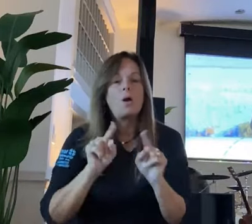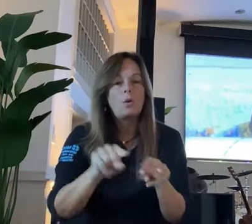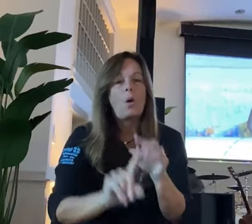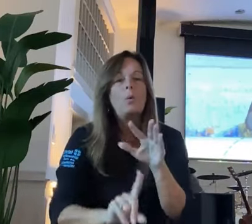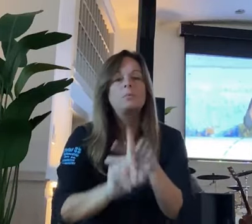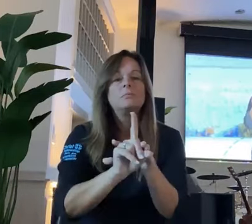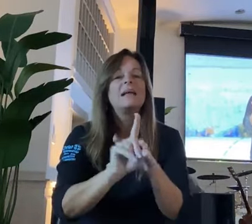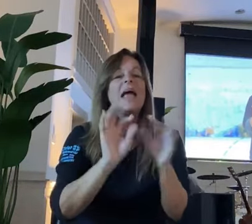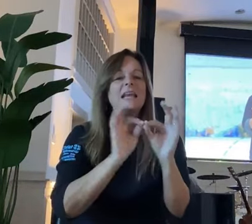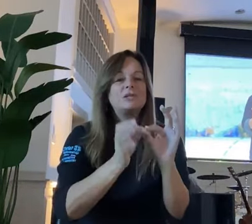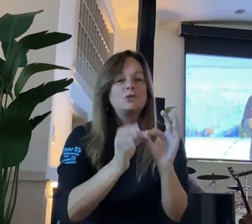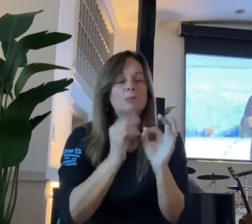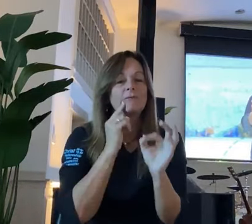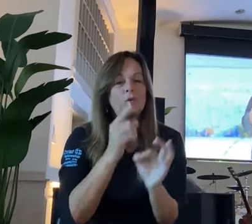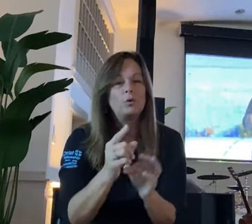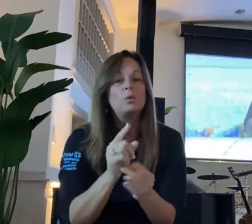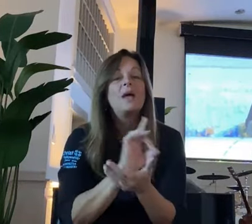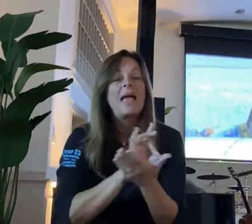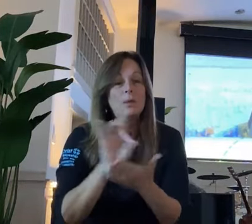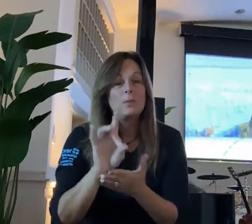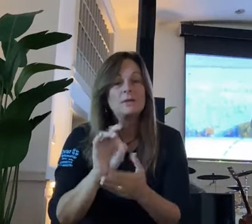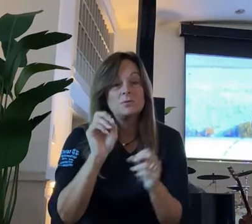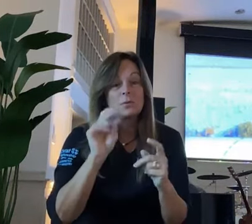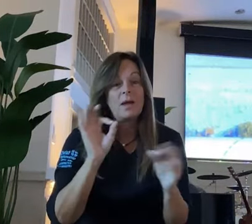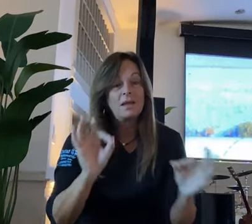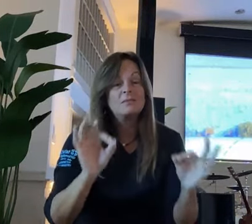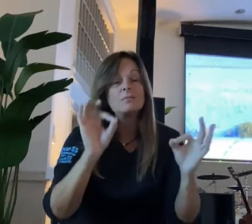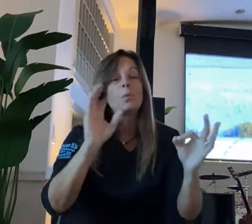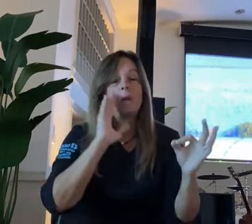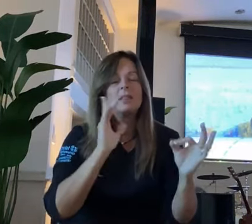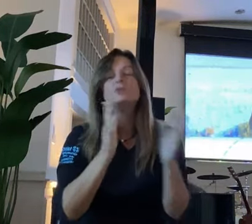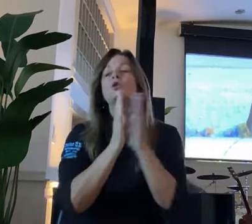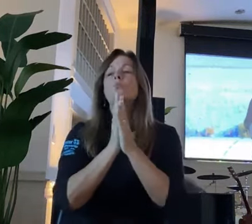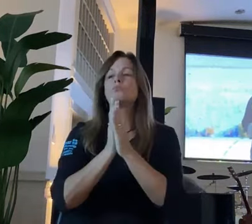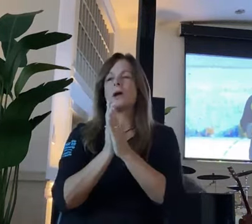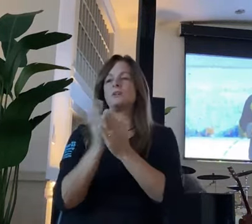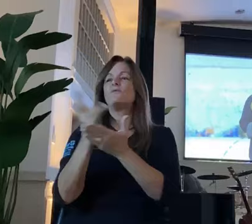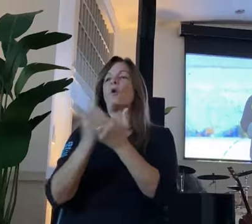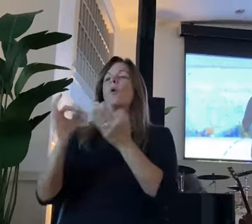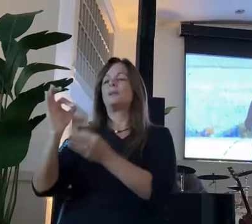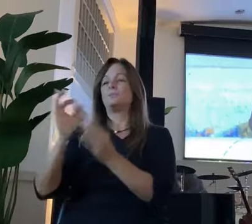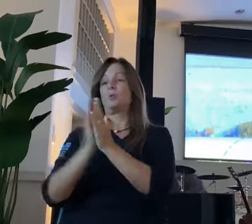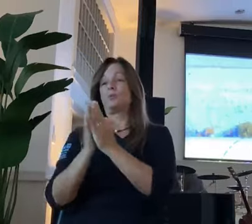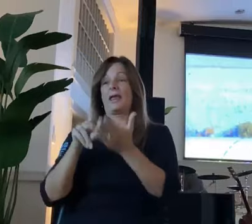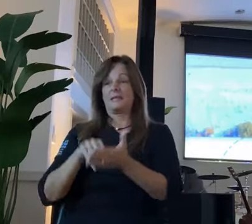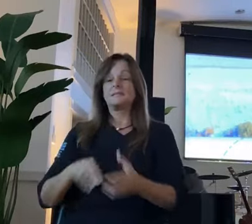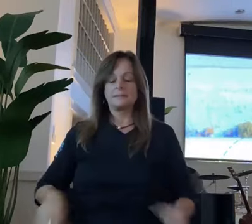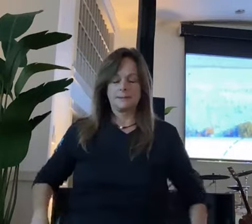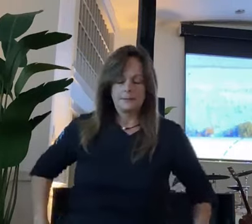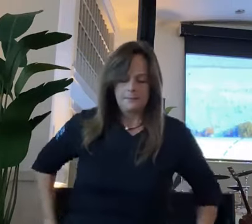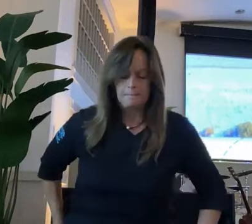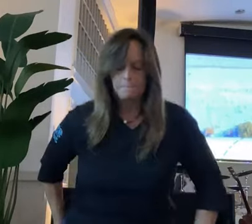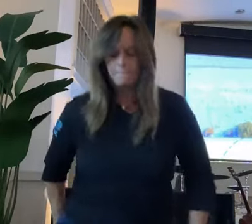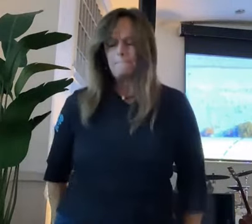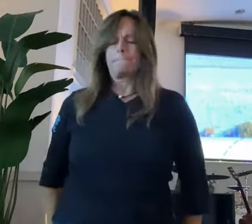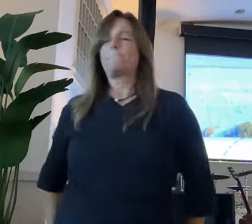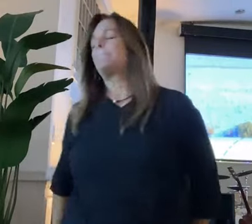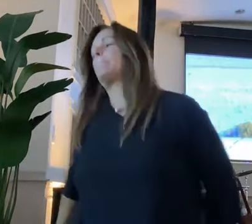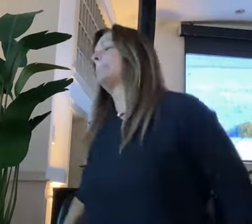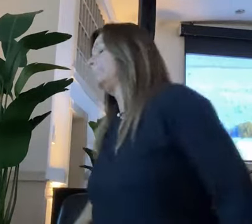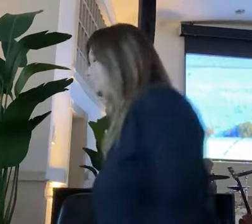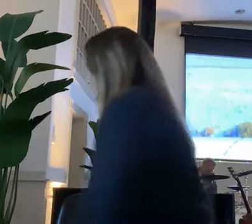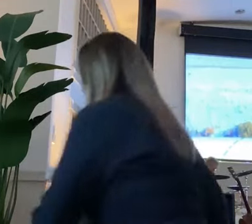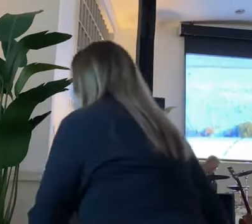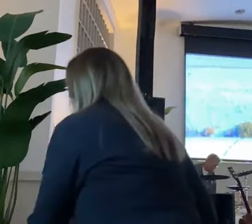because I want to guide you in a few prayers to the Holy Spirit. I said earlier that so often we pray to God the